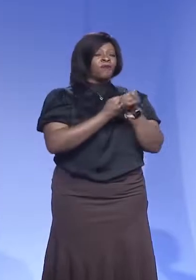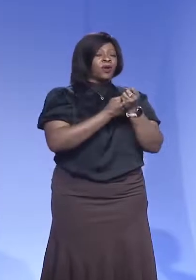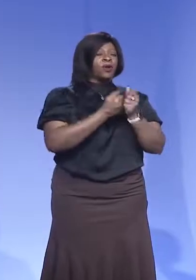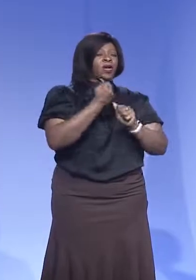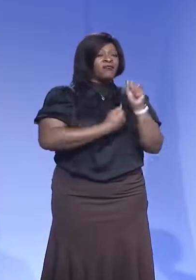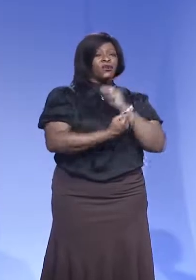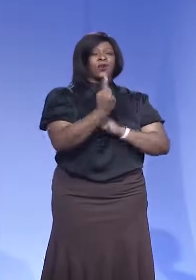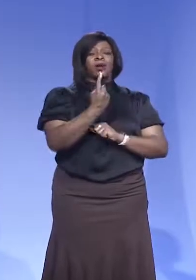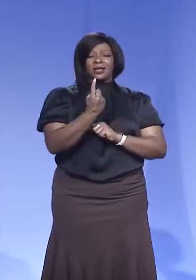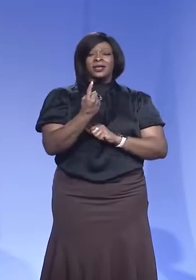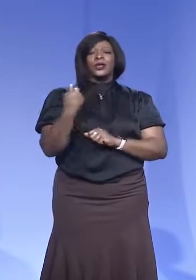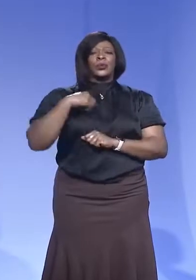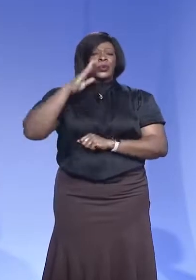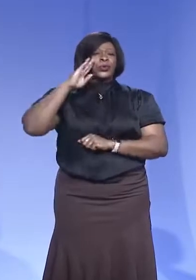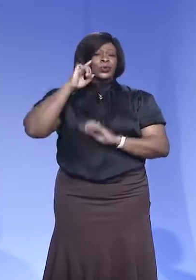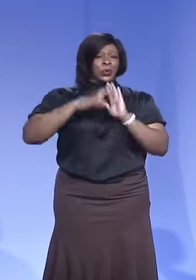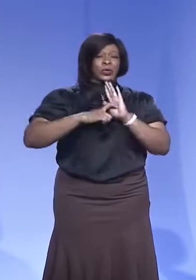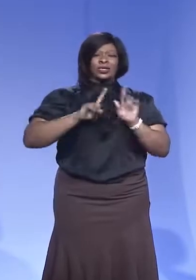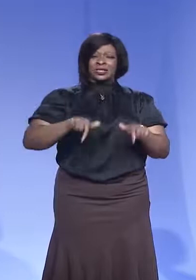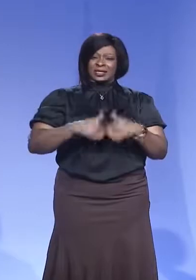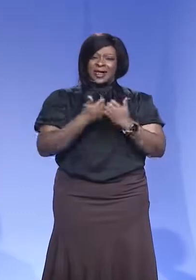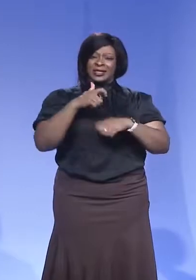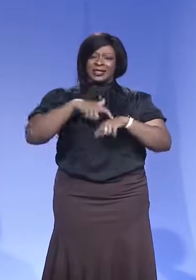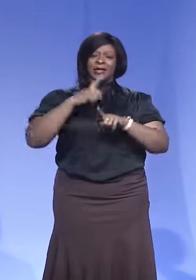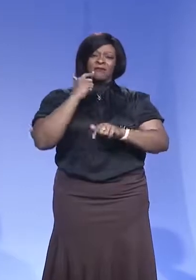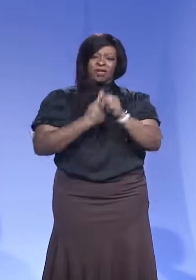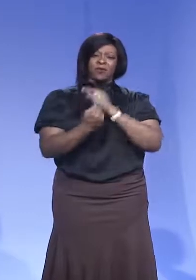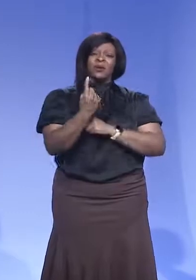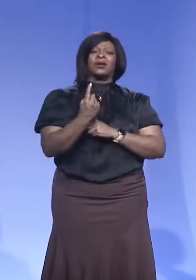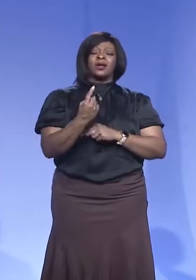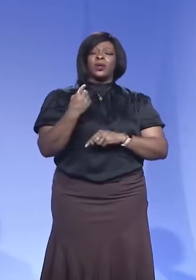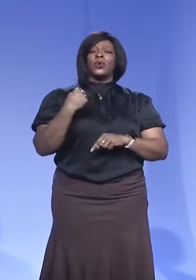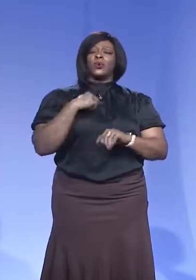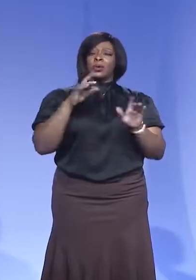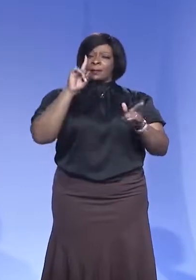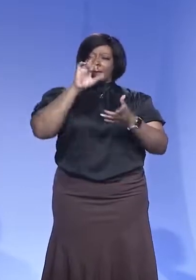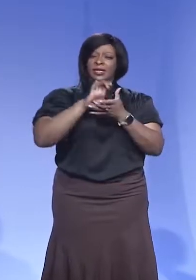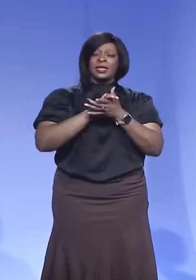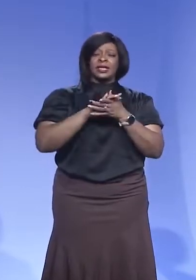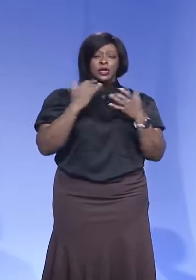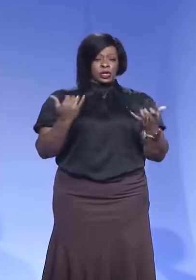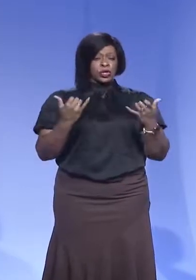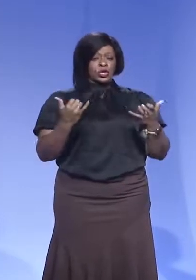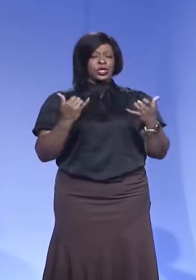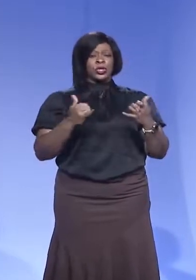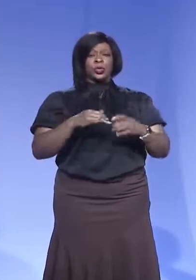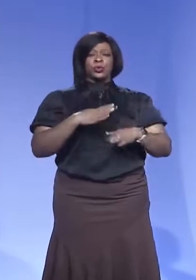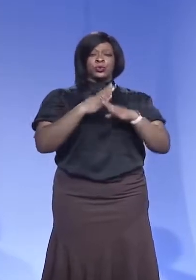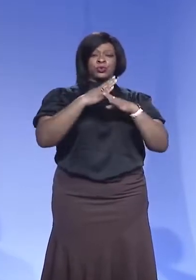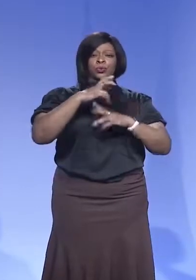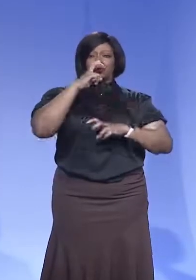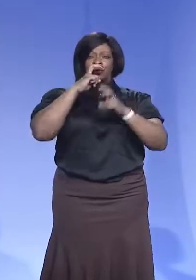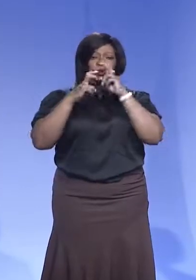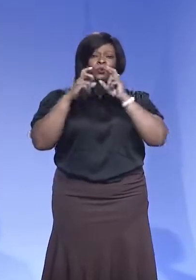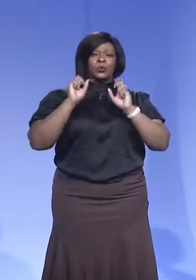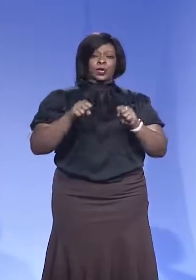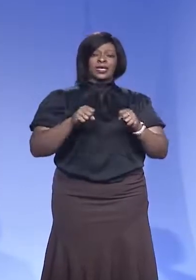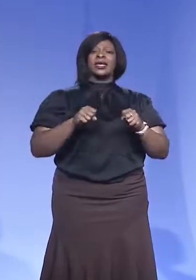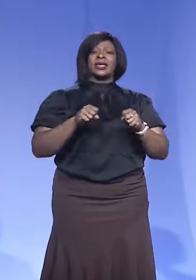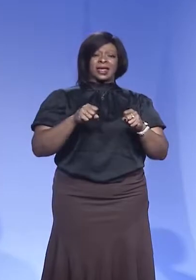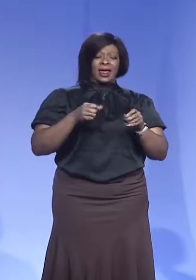everyone that we know this is a challenging time for everyone. We do believe by the current restrictions we can